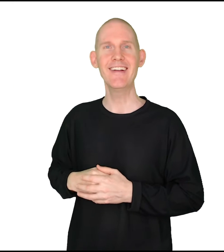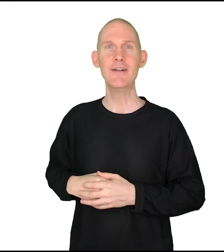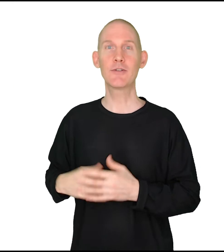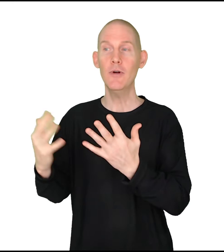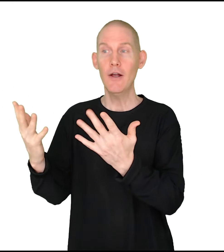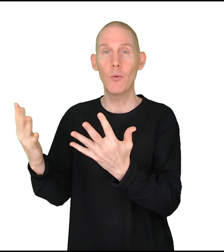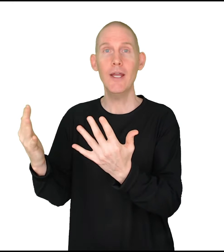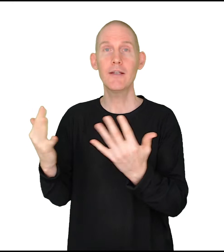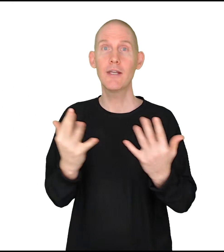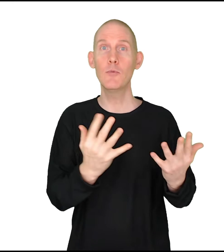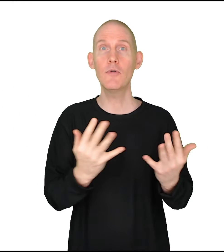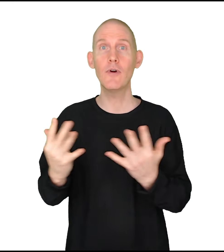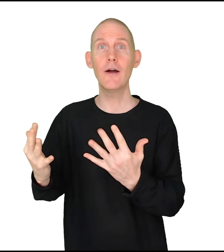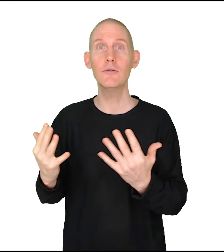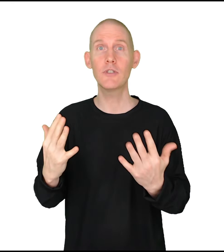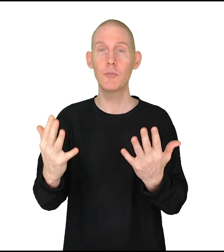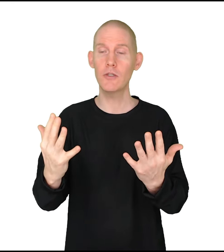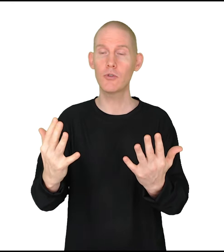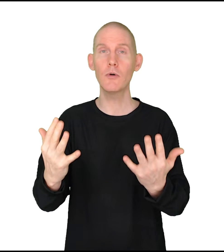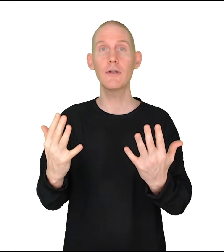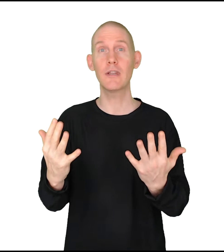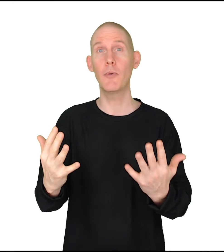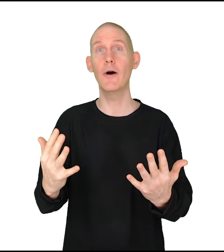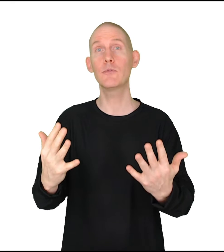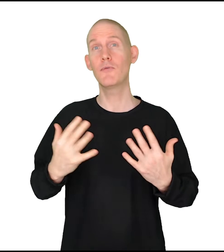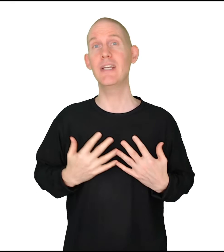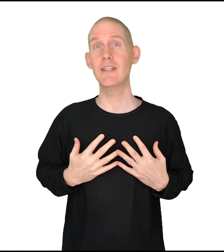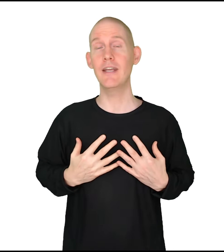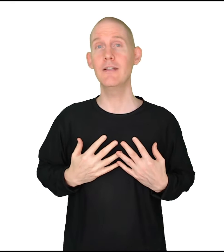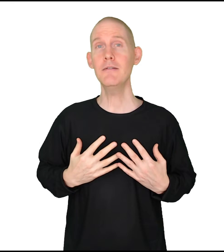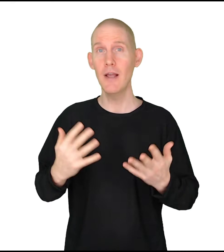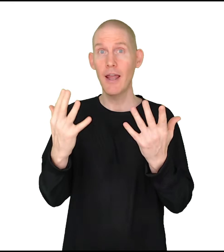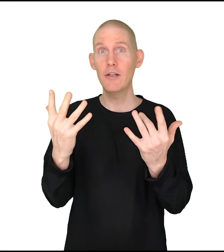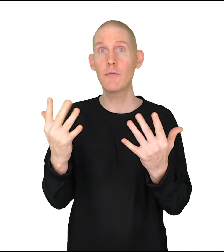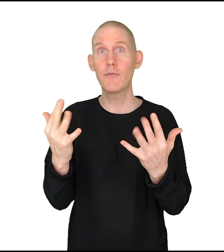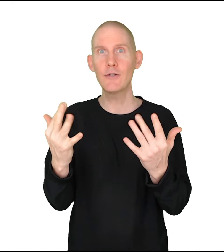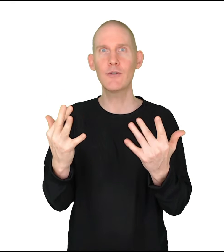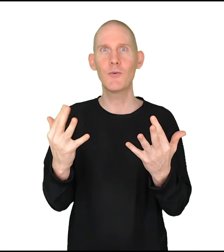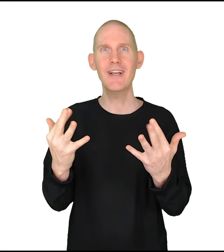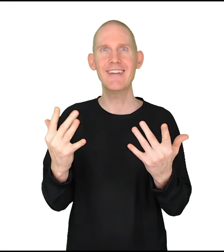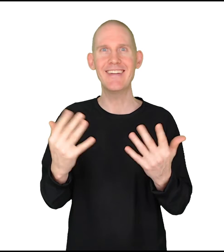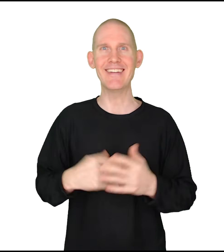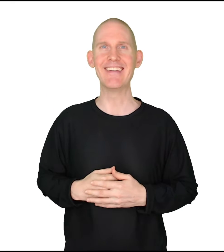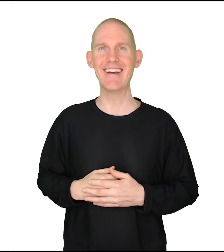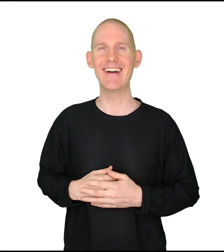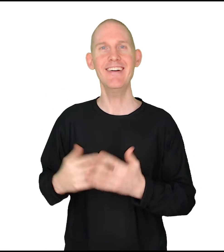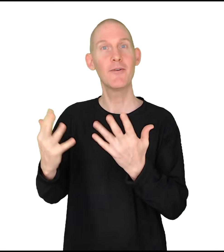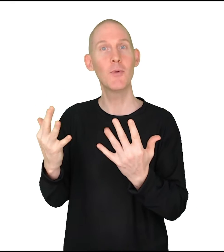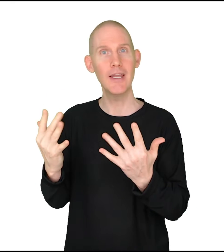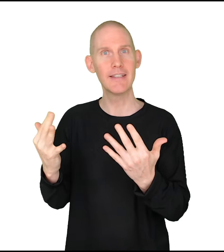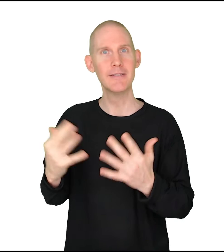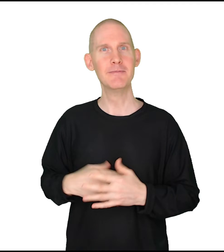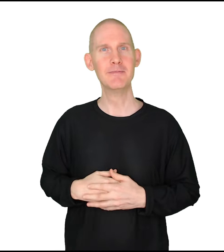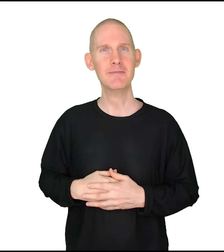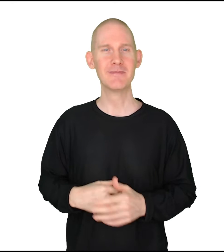So wait can move around, just make sure that the palms are facing in and your fingers are wiggling. Wait.